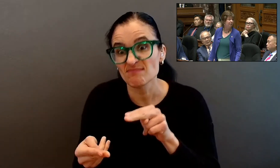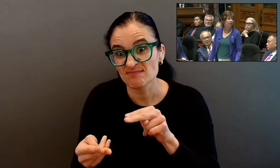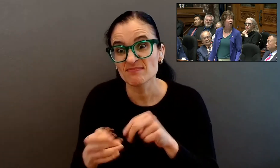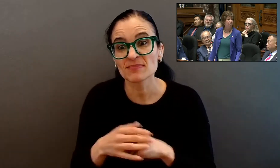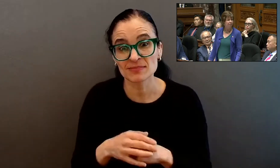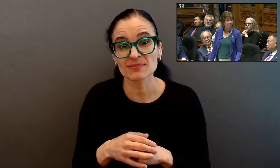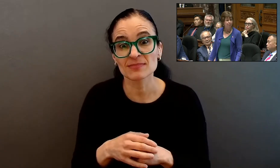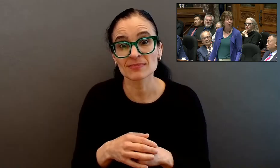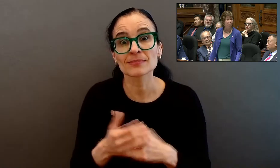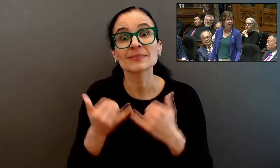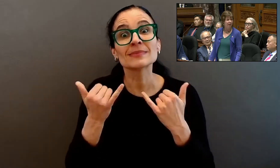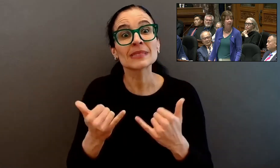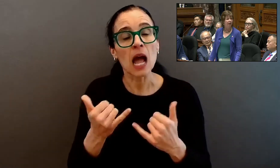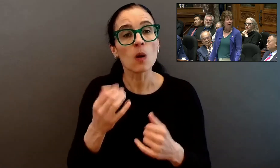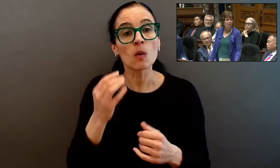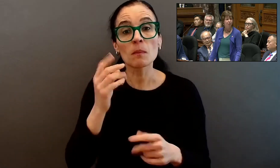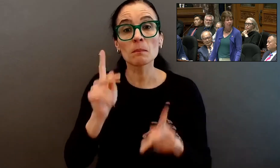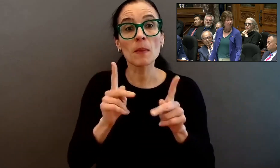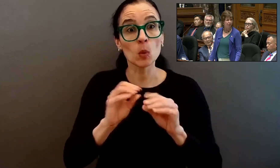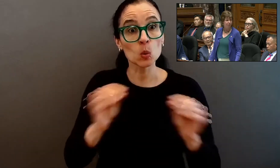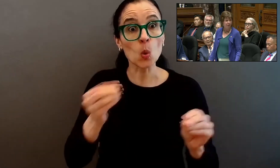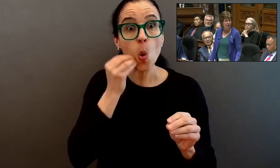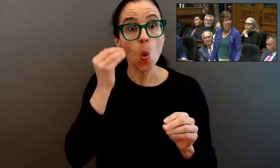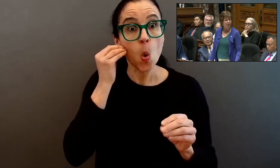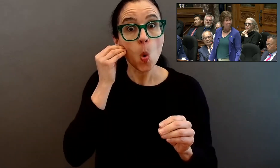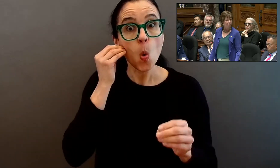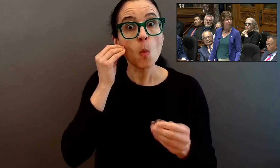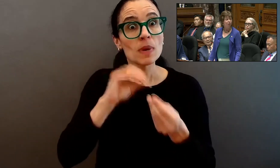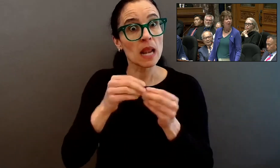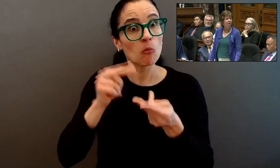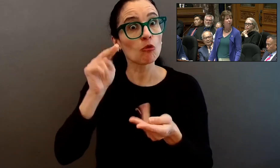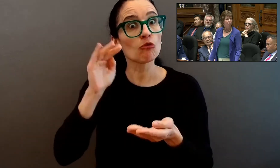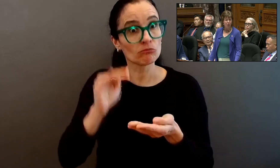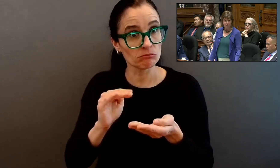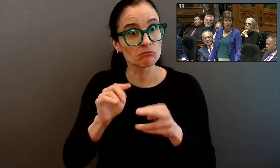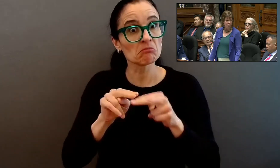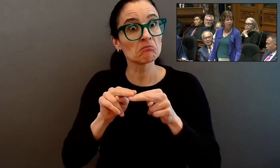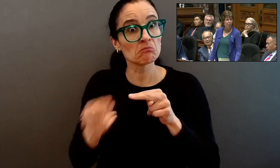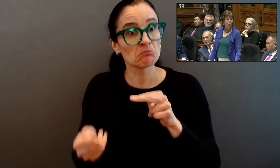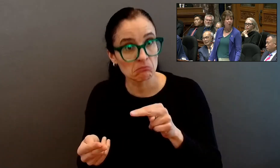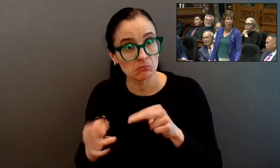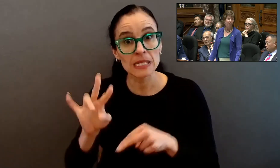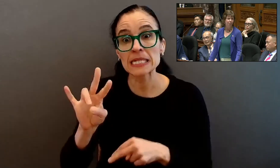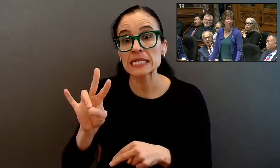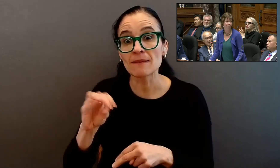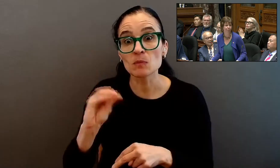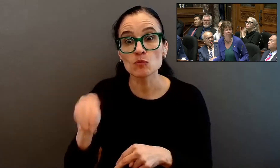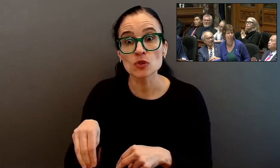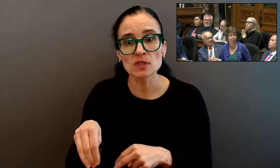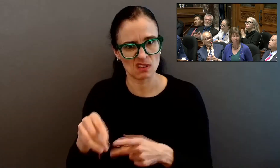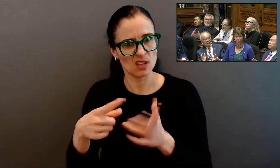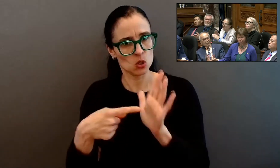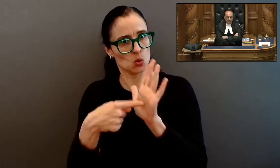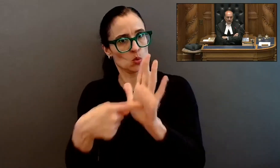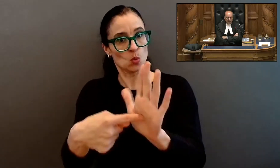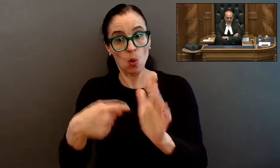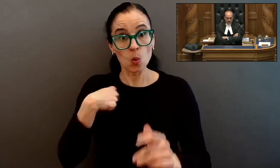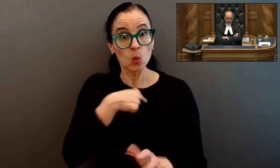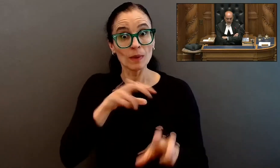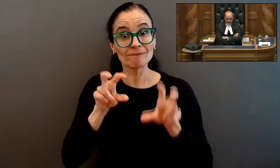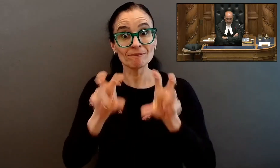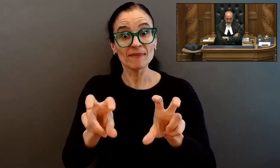a sign that our investments are making a material difference in people's lives. We know there is more to do.